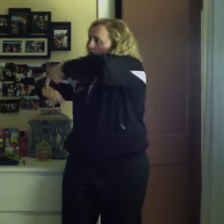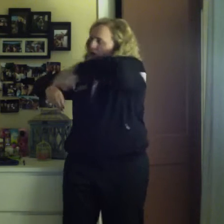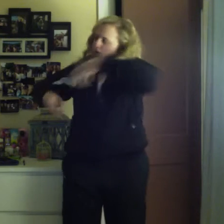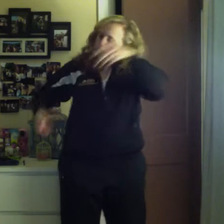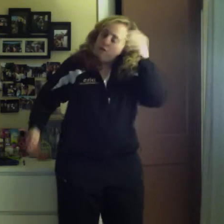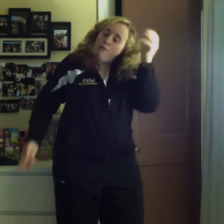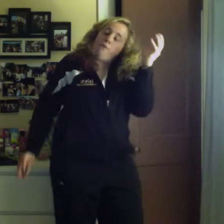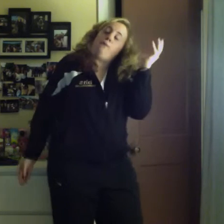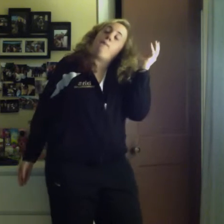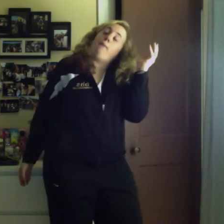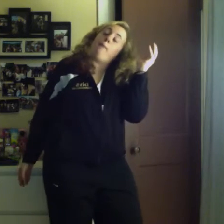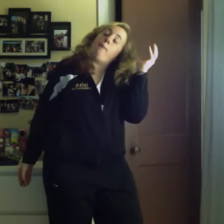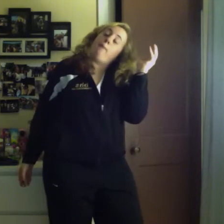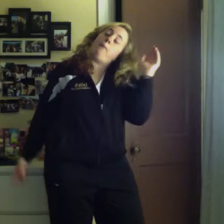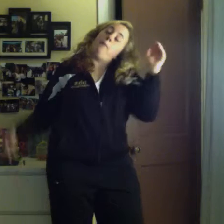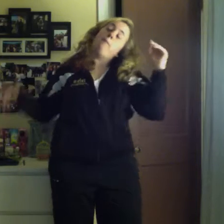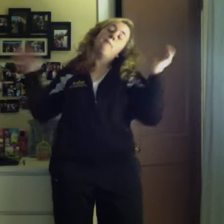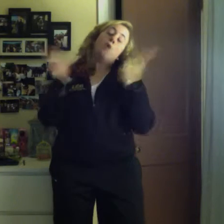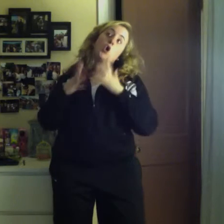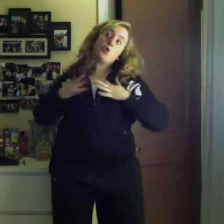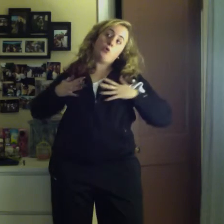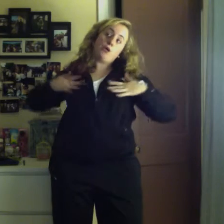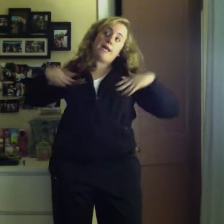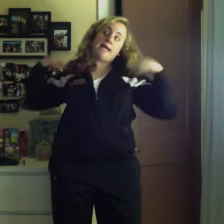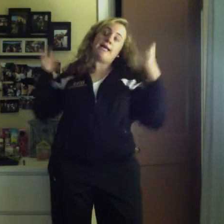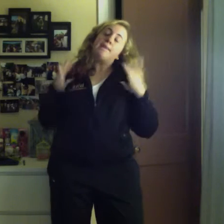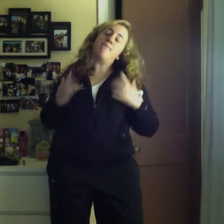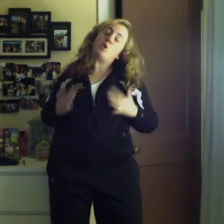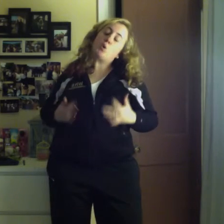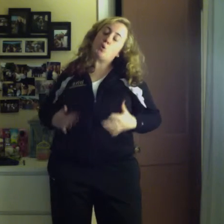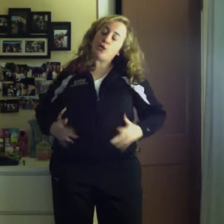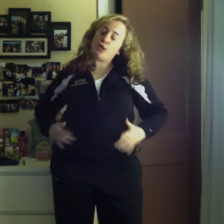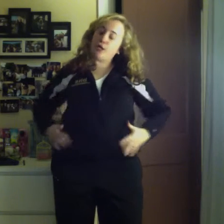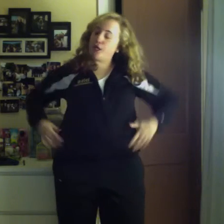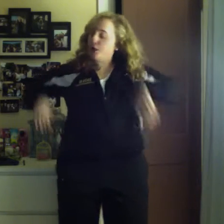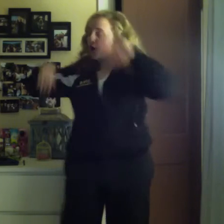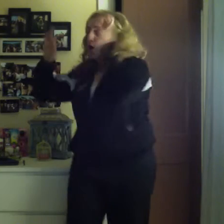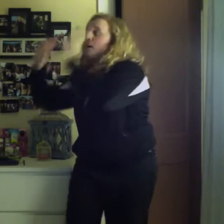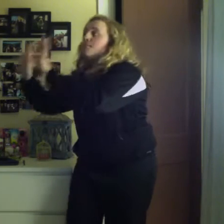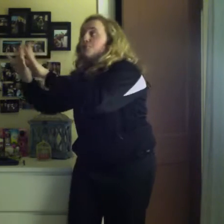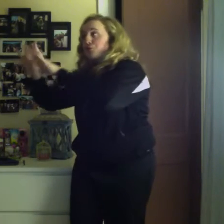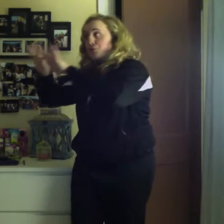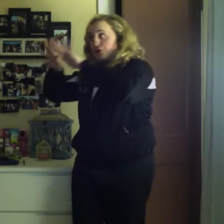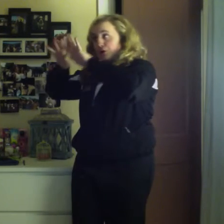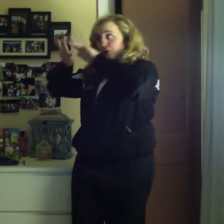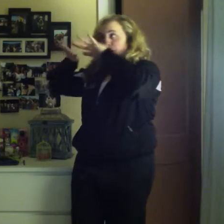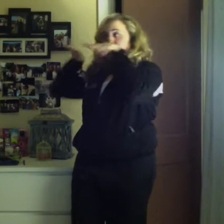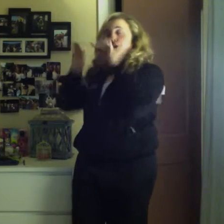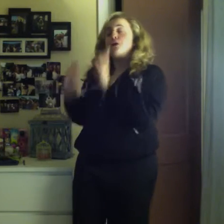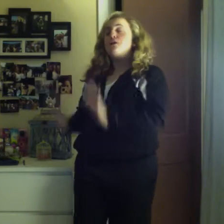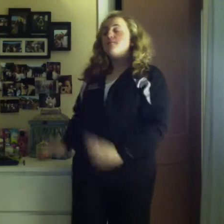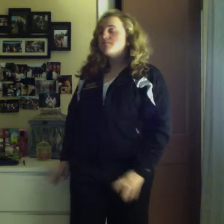We use Microsoft technology to analyze Braylon's gait mechanics. It's this process of continuous